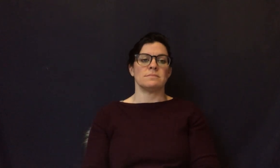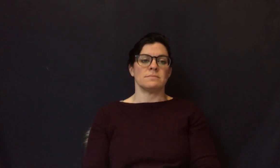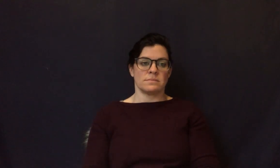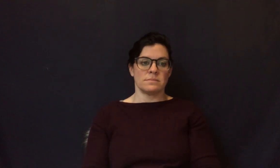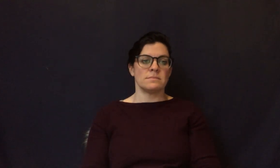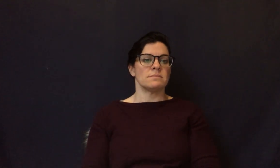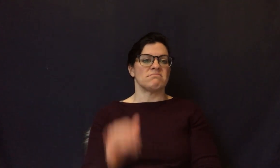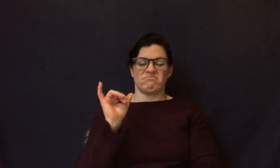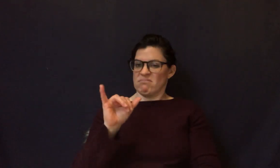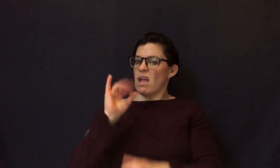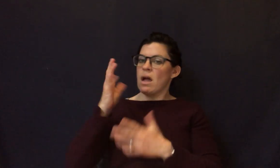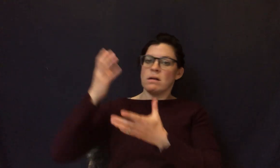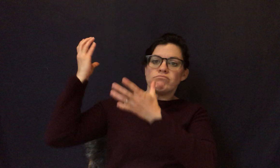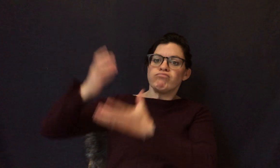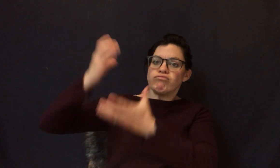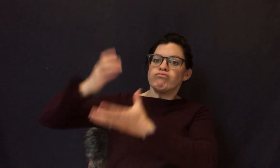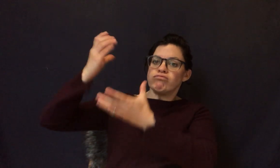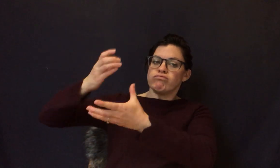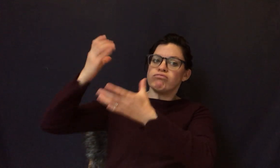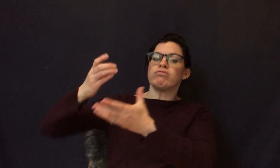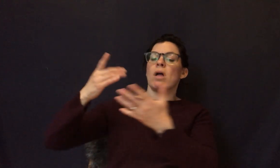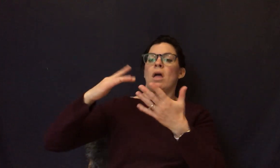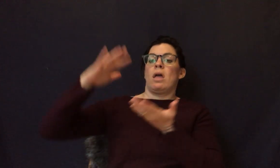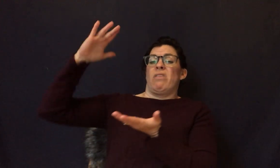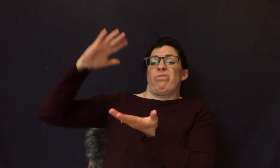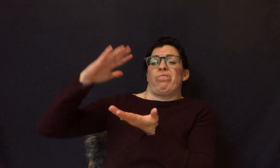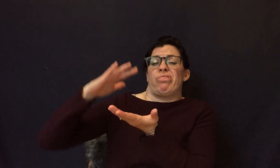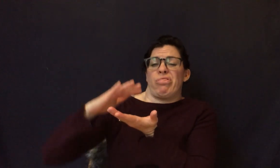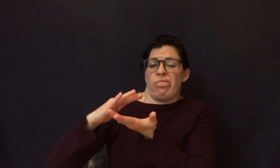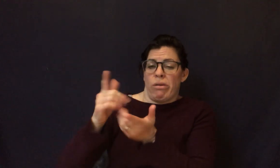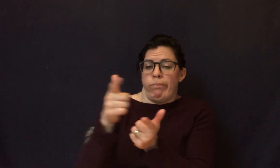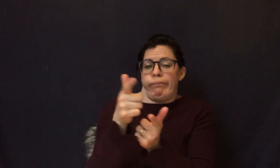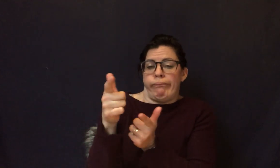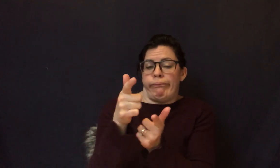we mix the chemicals just like we do with mustard and ketchup.